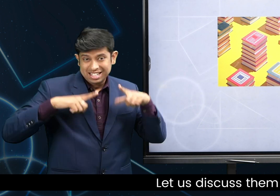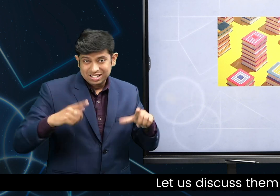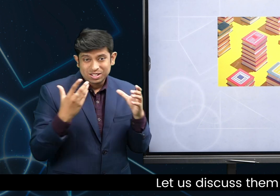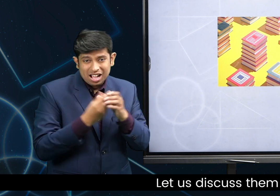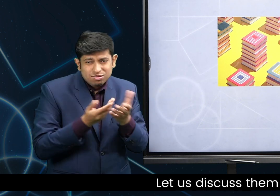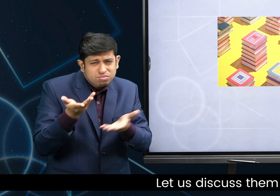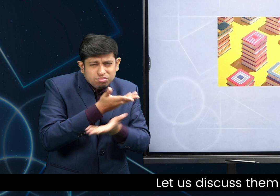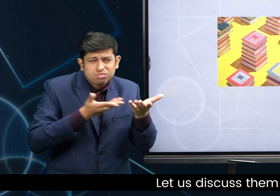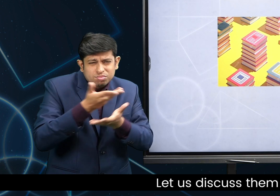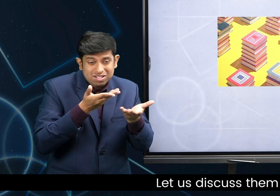Let us discuss them in detail.